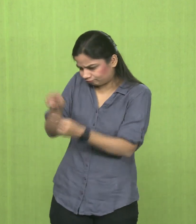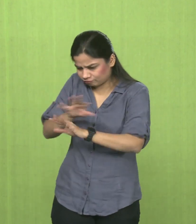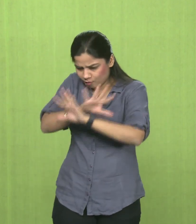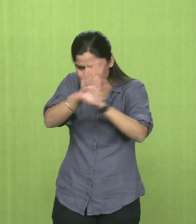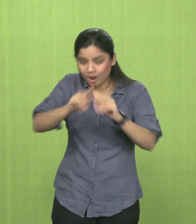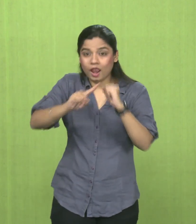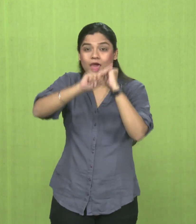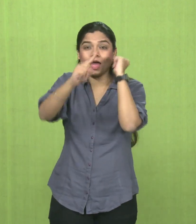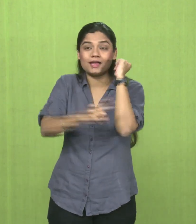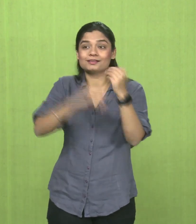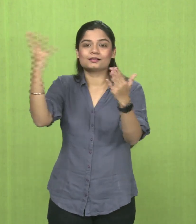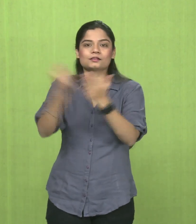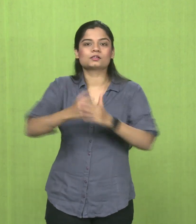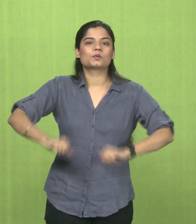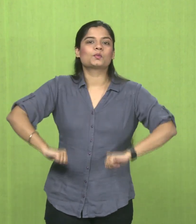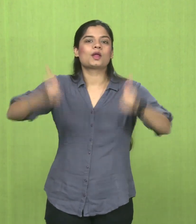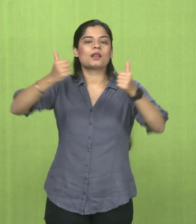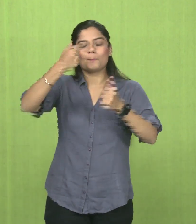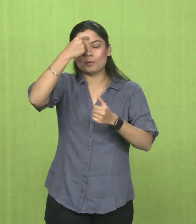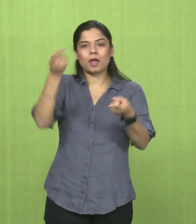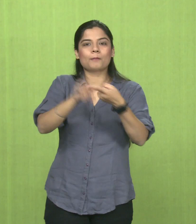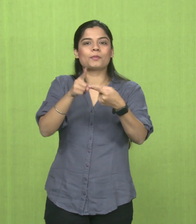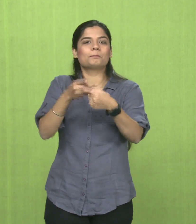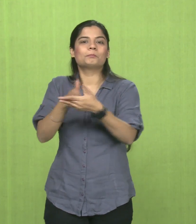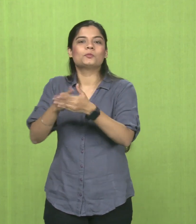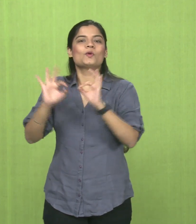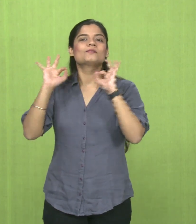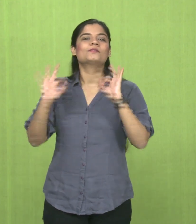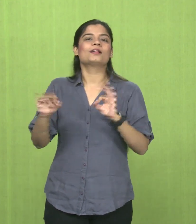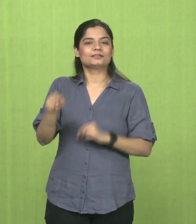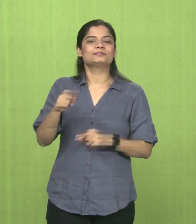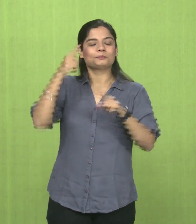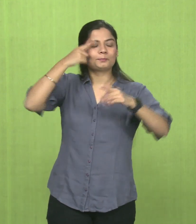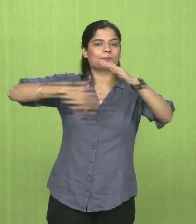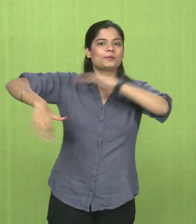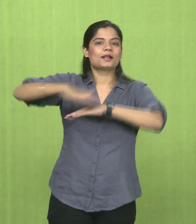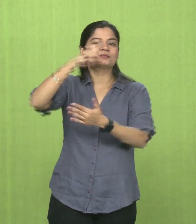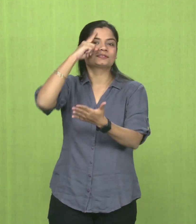the situations, and then we can buy or go to the right thing. So this